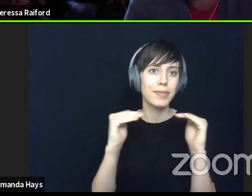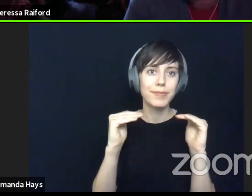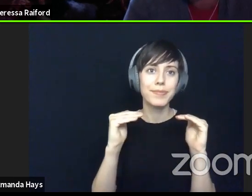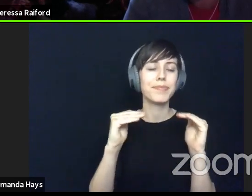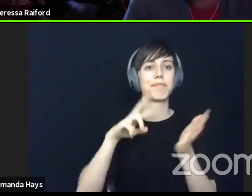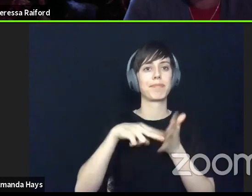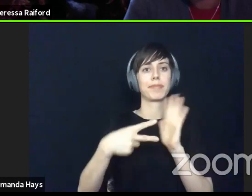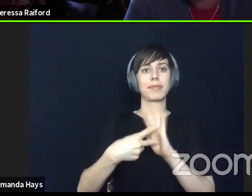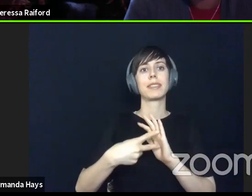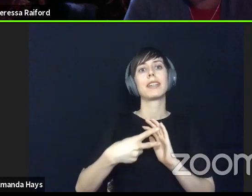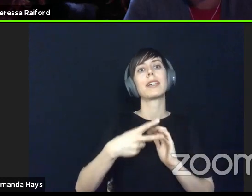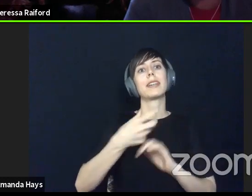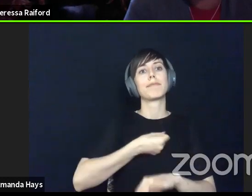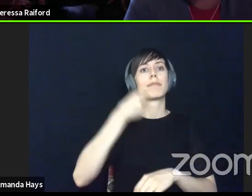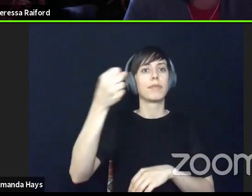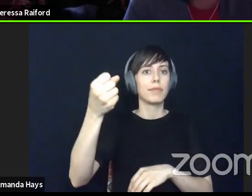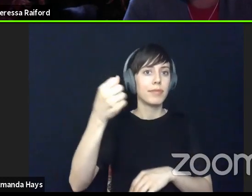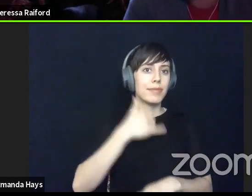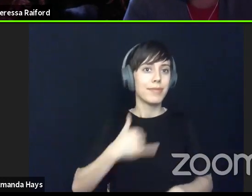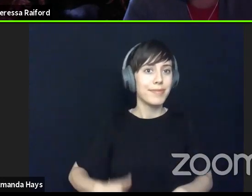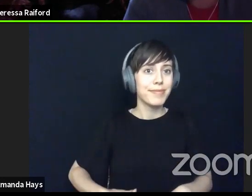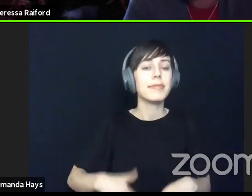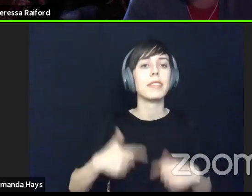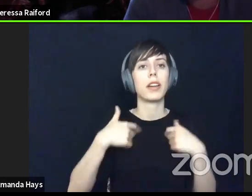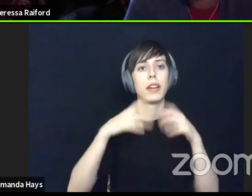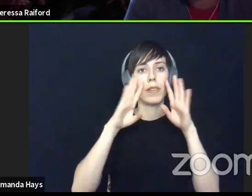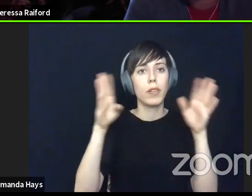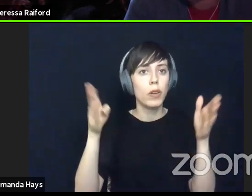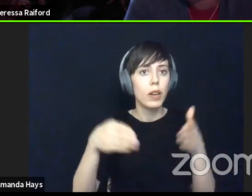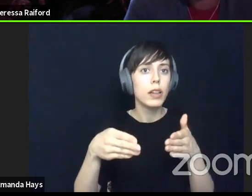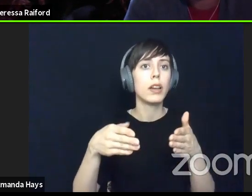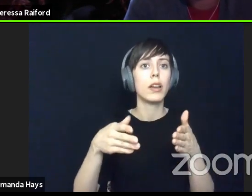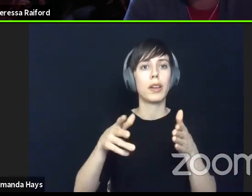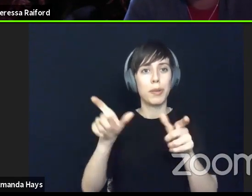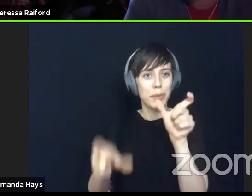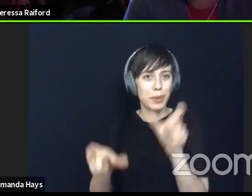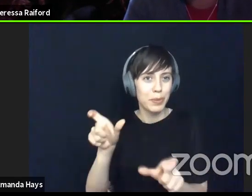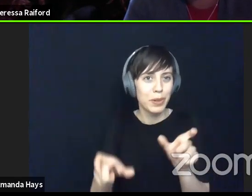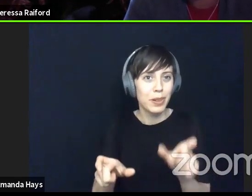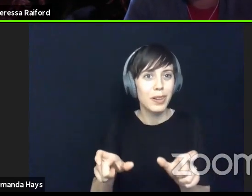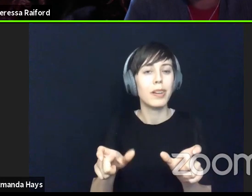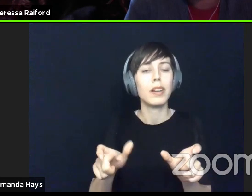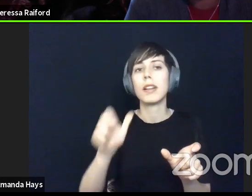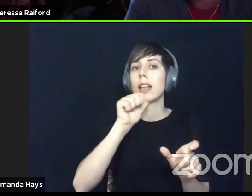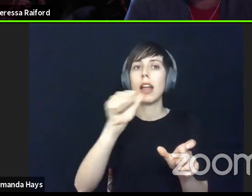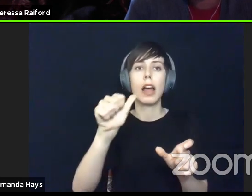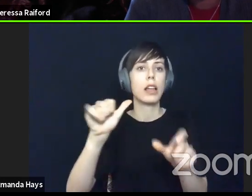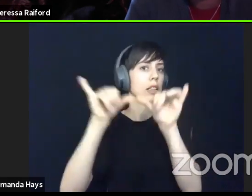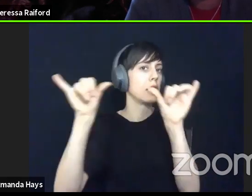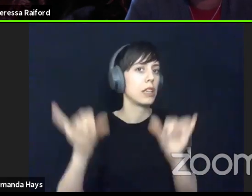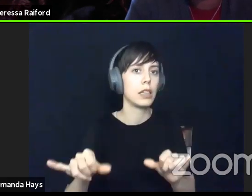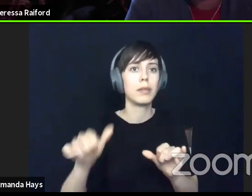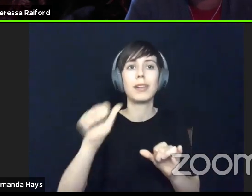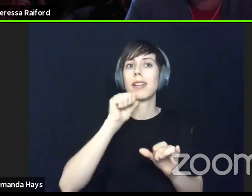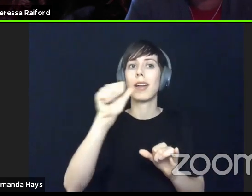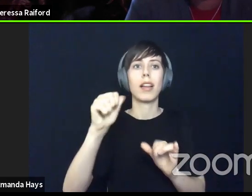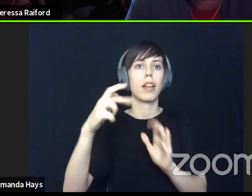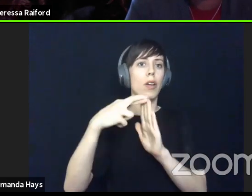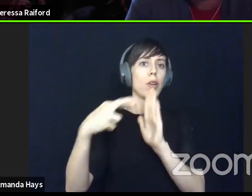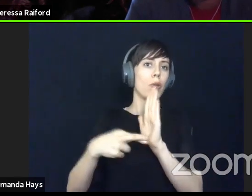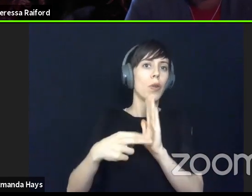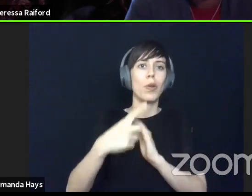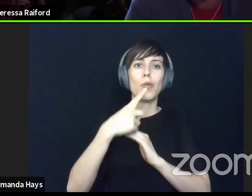human focus, rather than authority or bureaucratic focus that literally takes away our humanity when it gets to the bottom